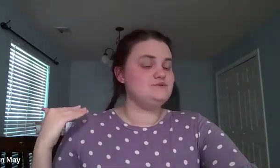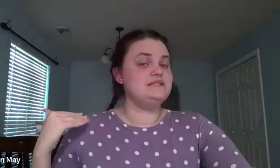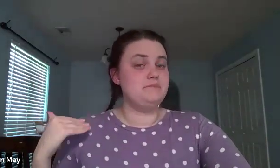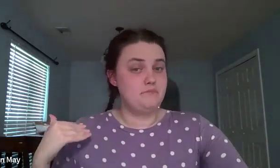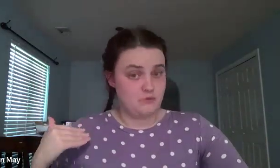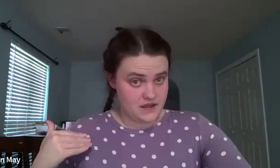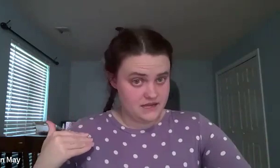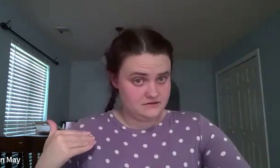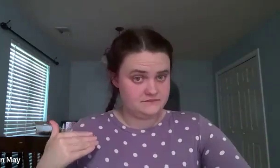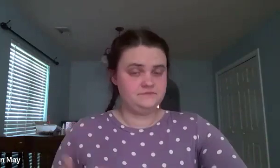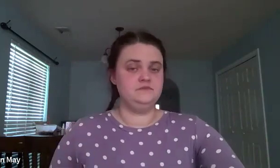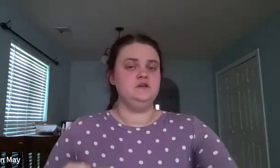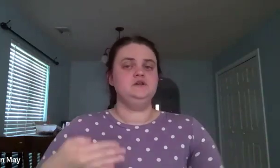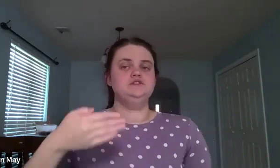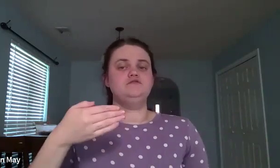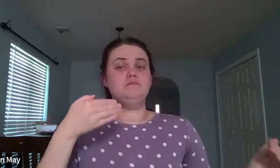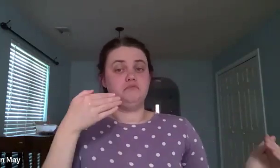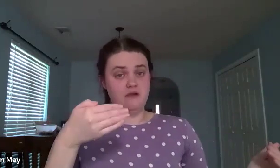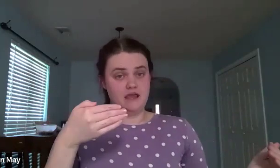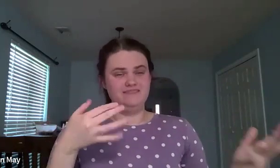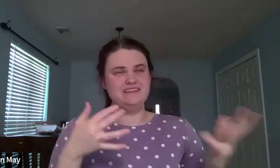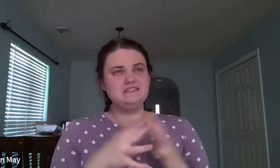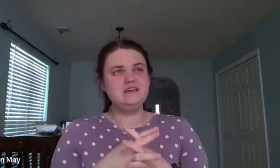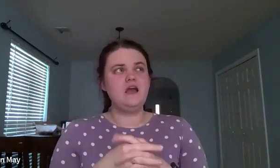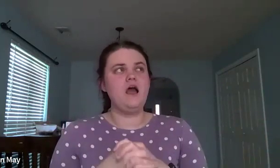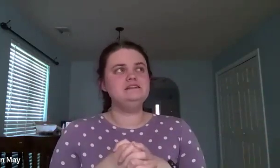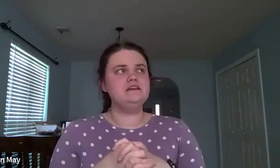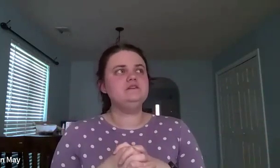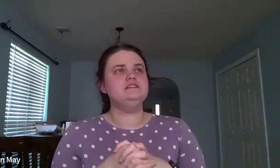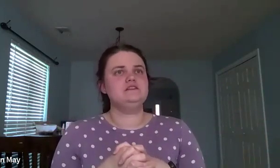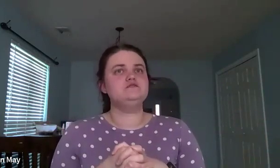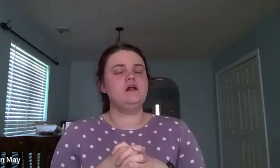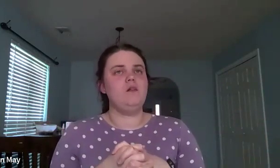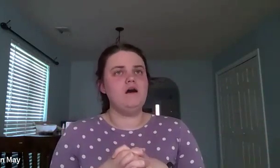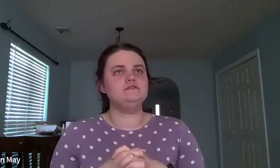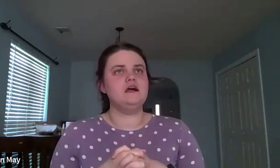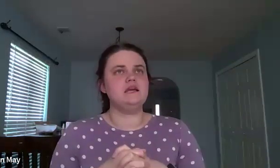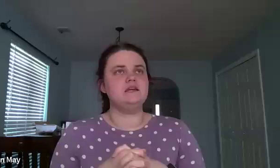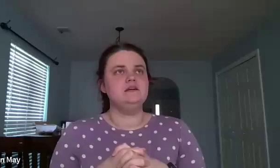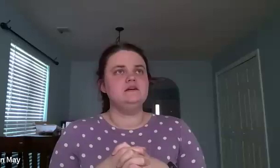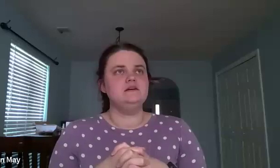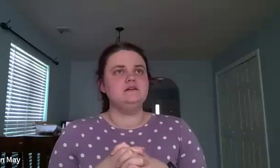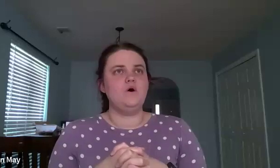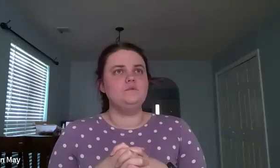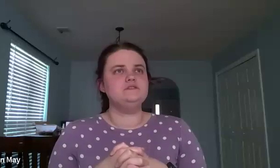one is bread. So for bread, this is like, I typically see this one a lot for like almost the